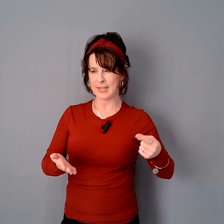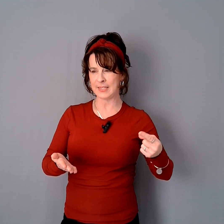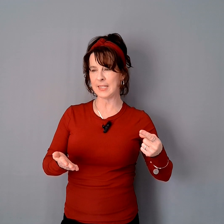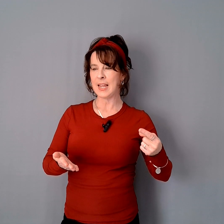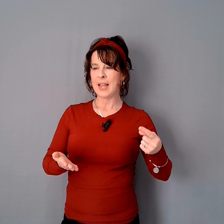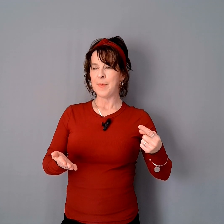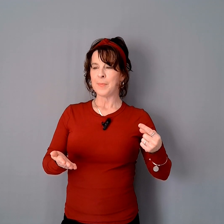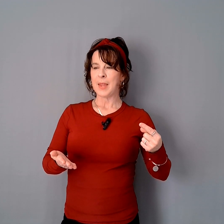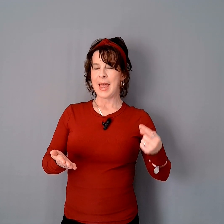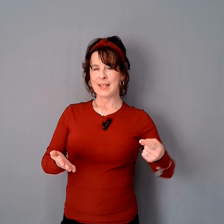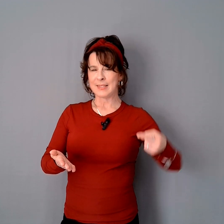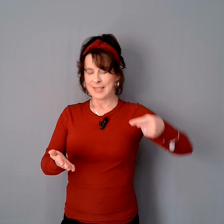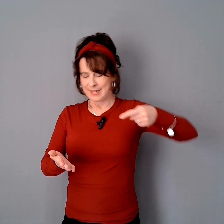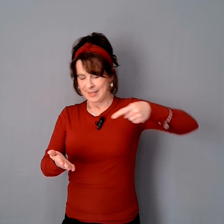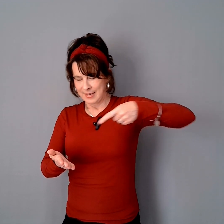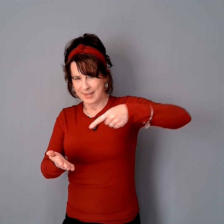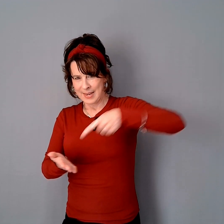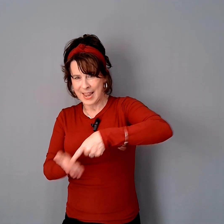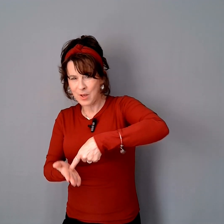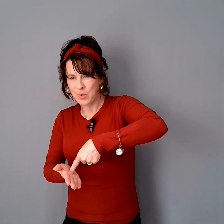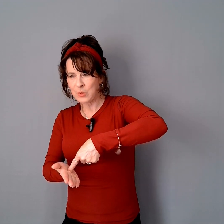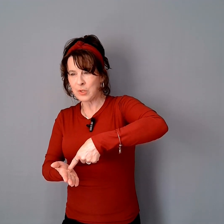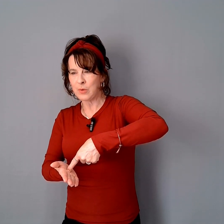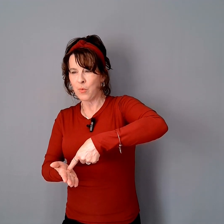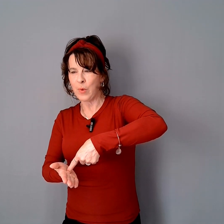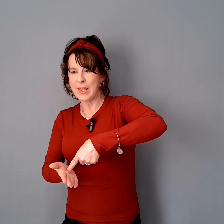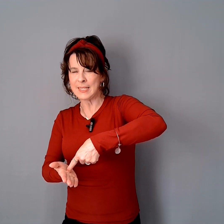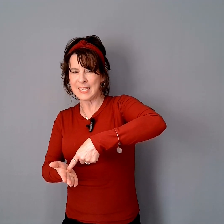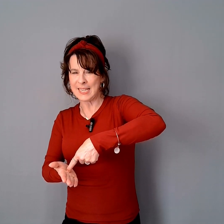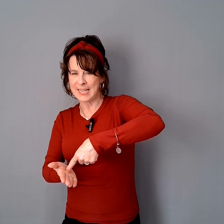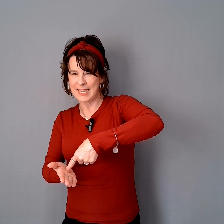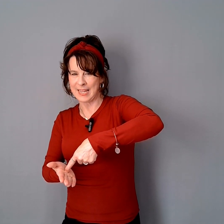face. As the nails went in,